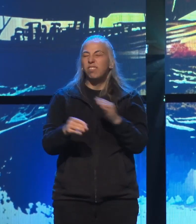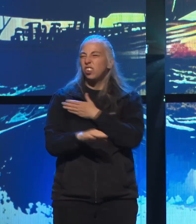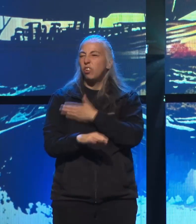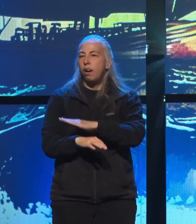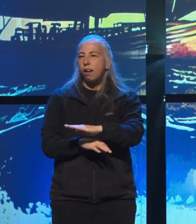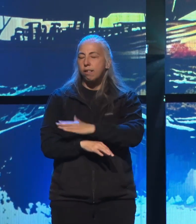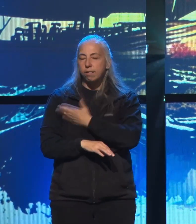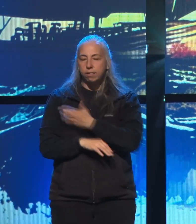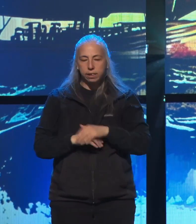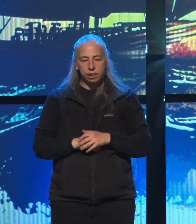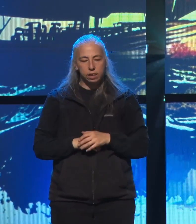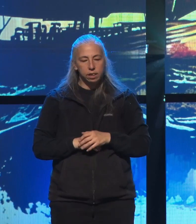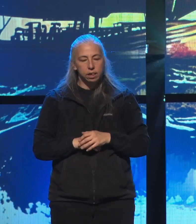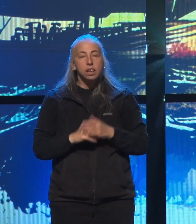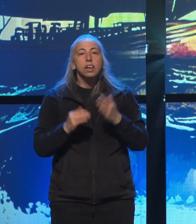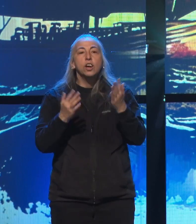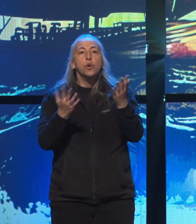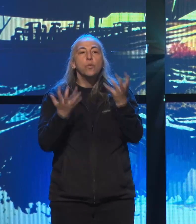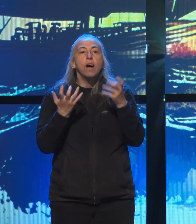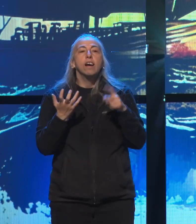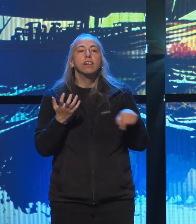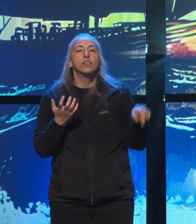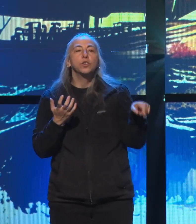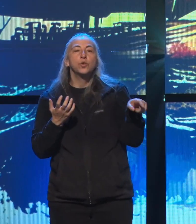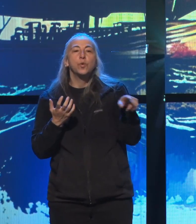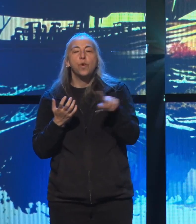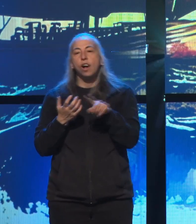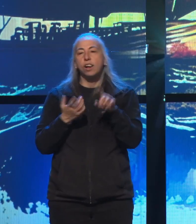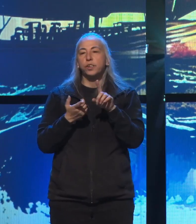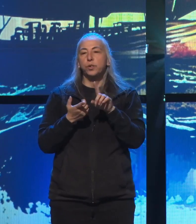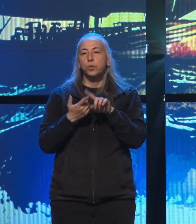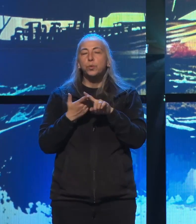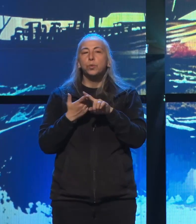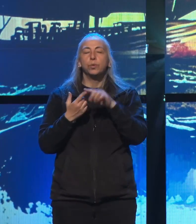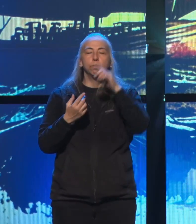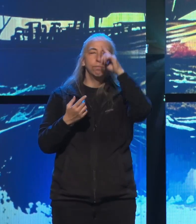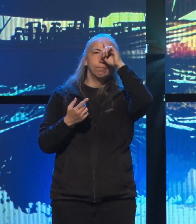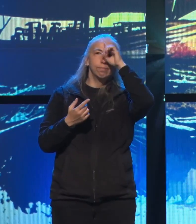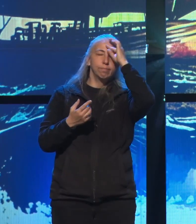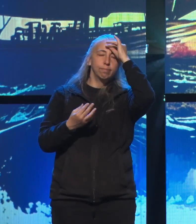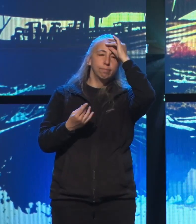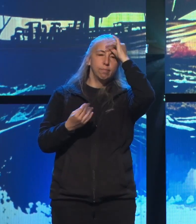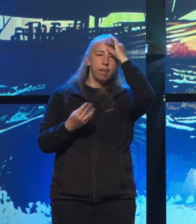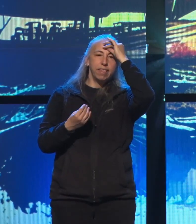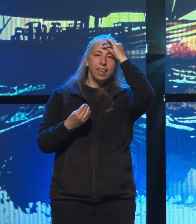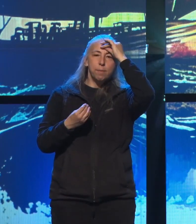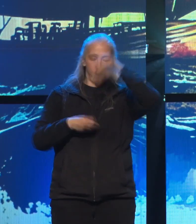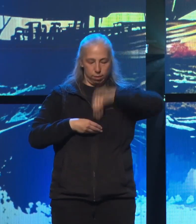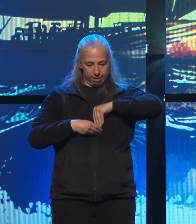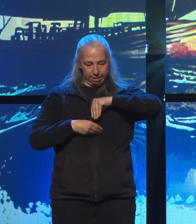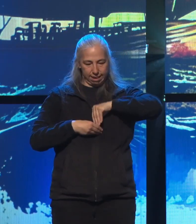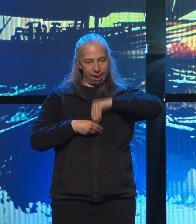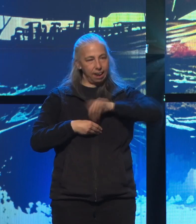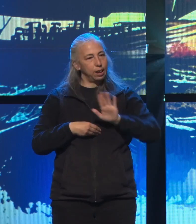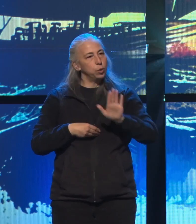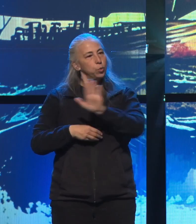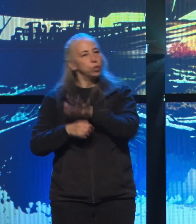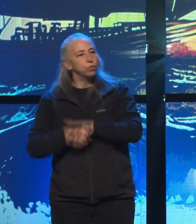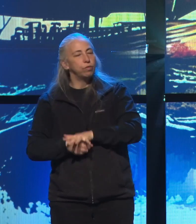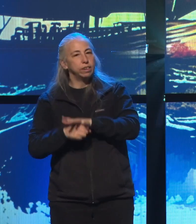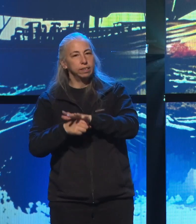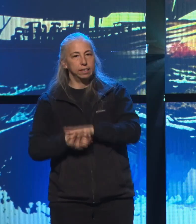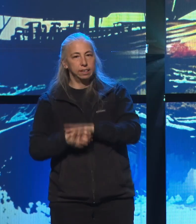just meant to give you a chance to deal with the inner tension of it. And this song really speaks to the inner tension